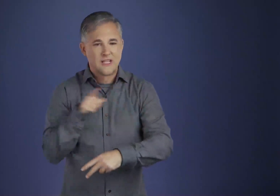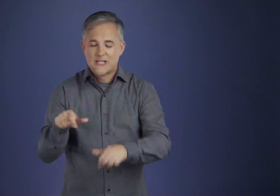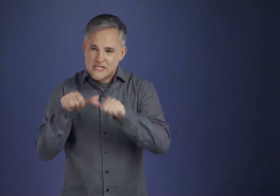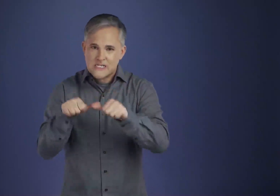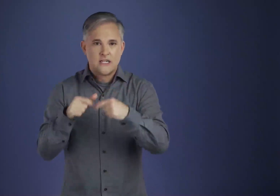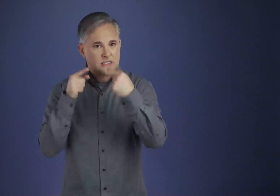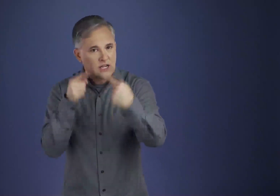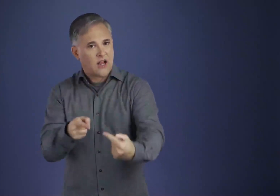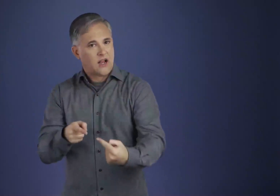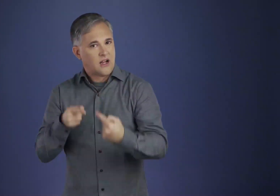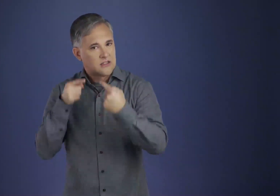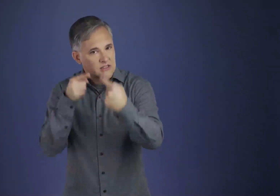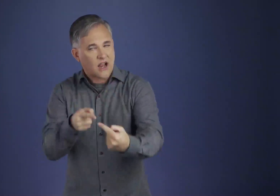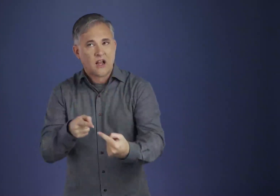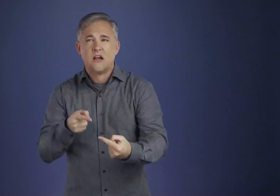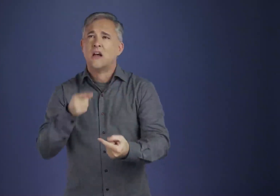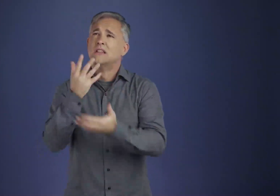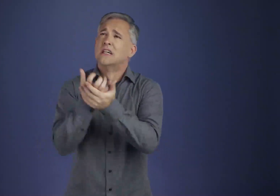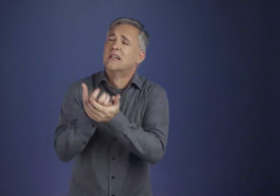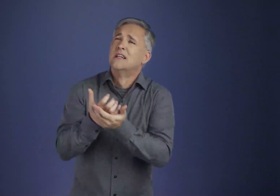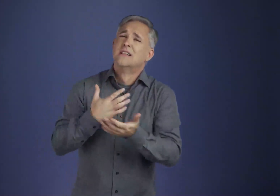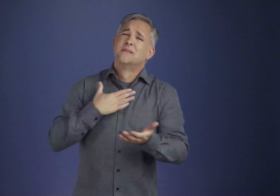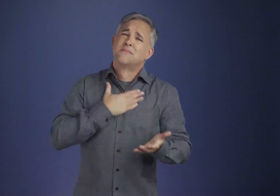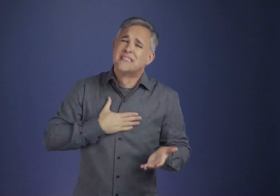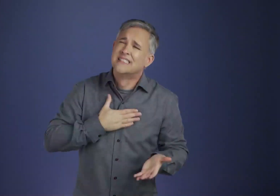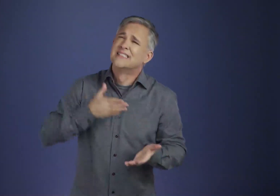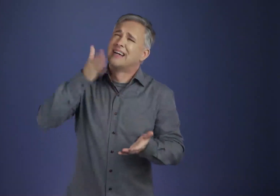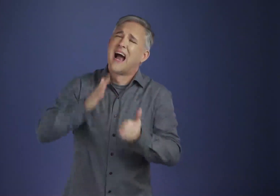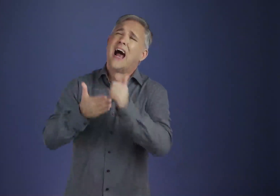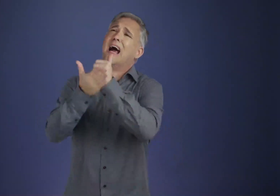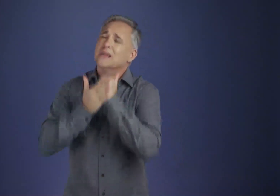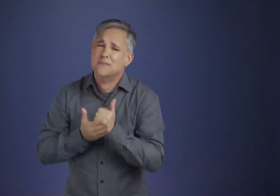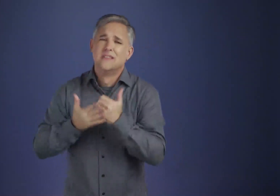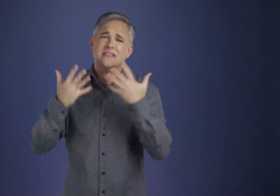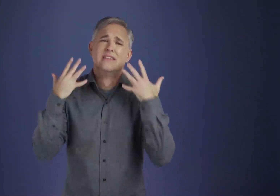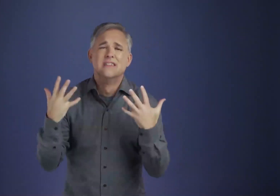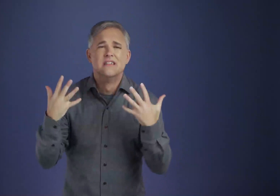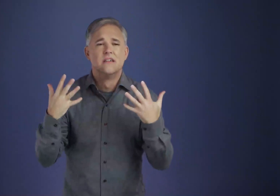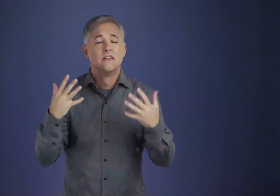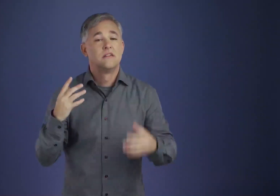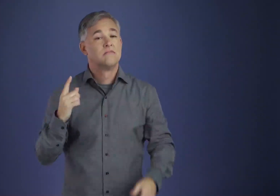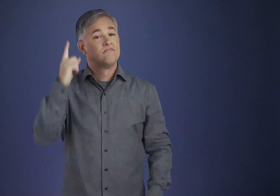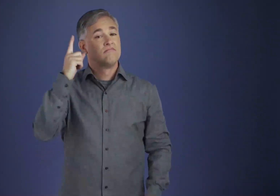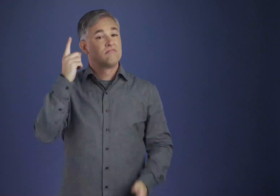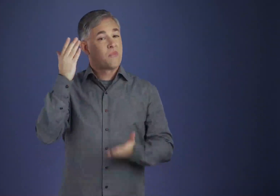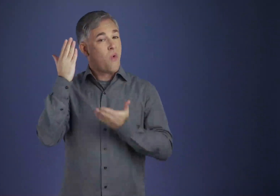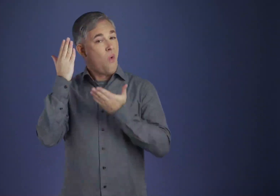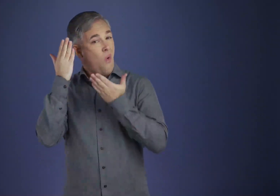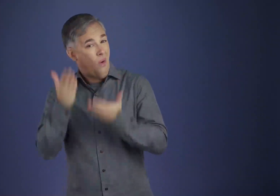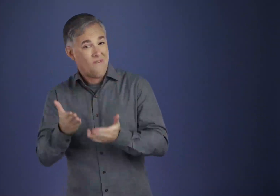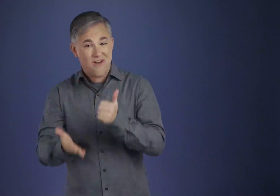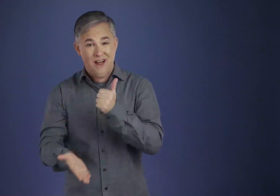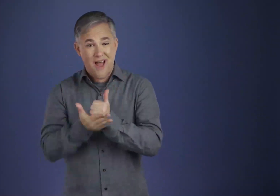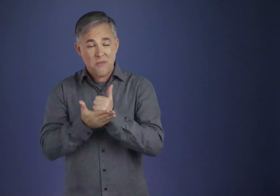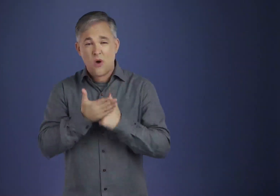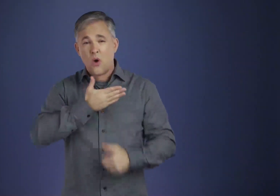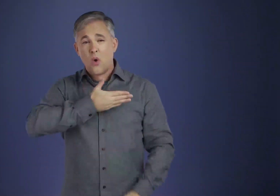last time. Valiantly he tries to fight alcohol, imploring God's help, but the help doesn't